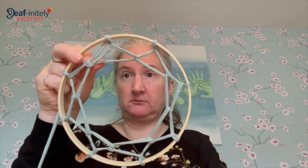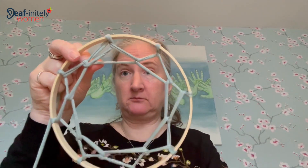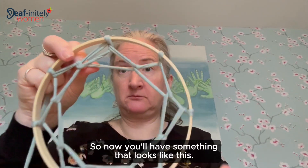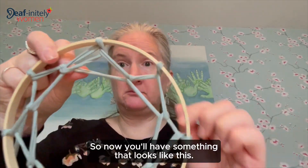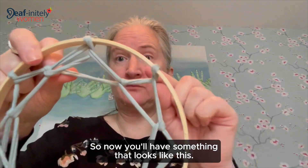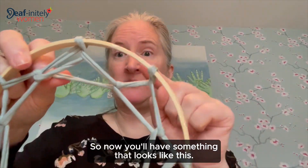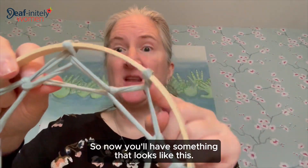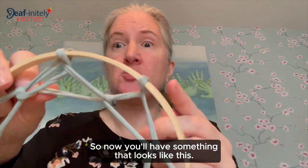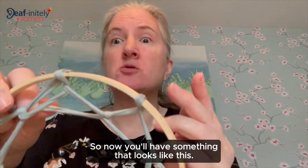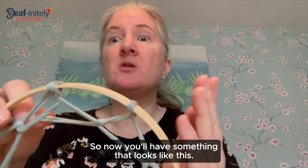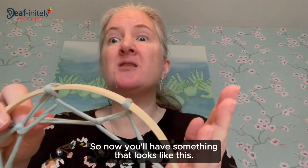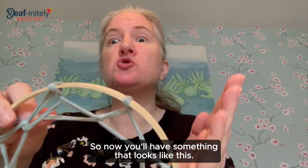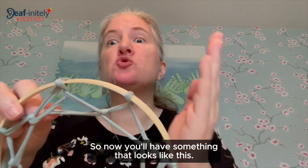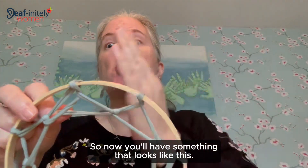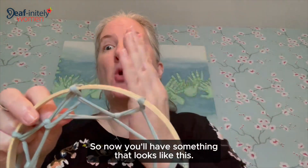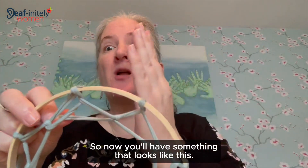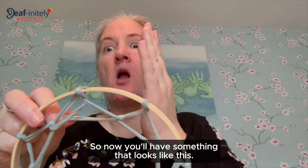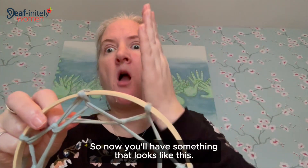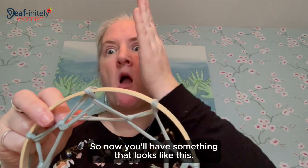So now you'll have something that looks like this.